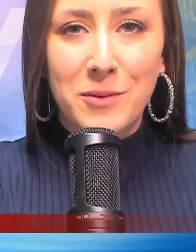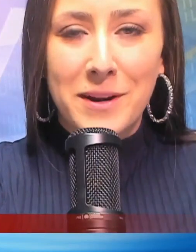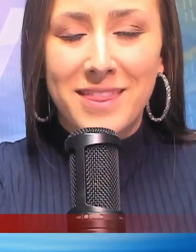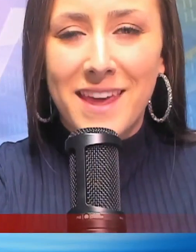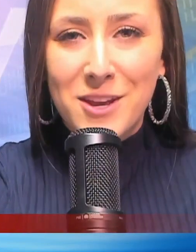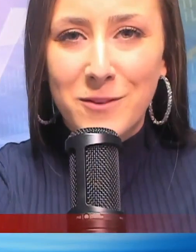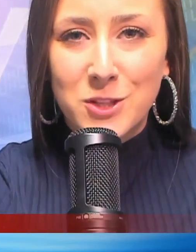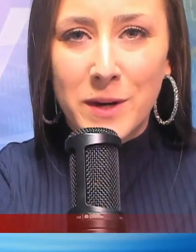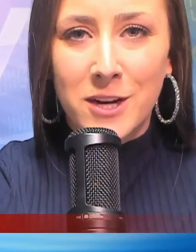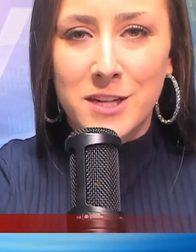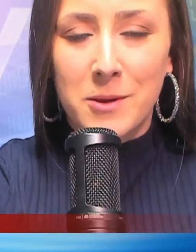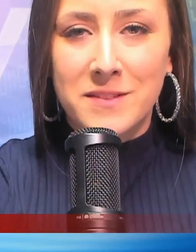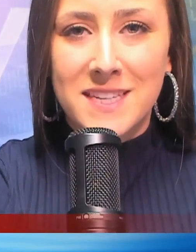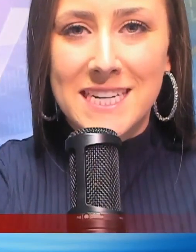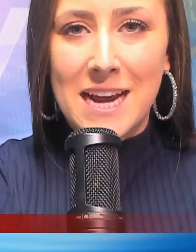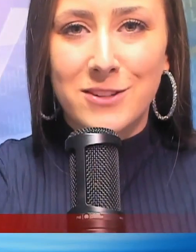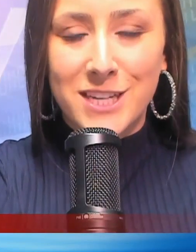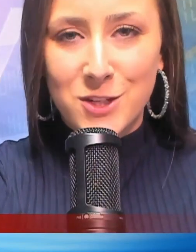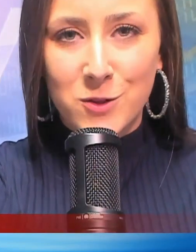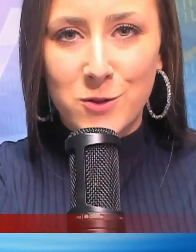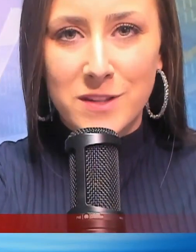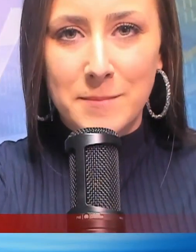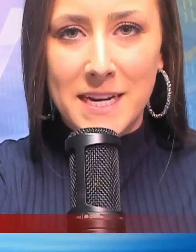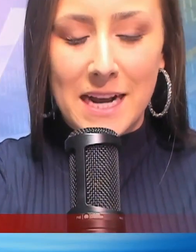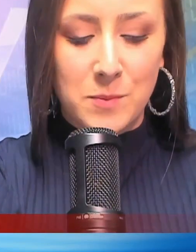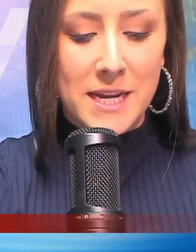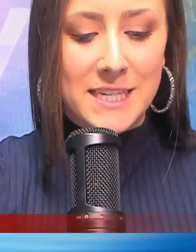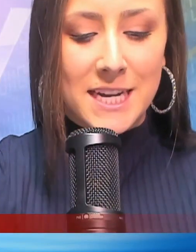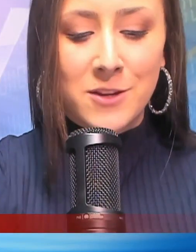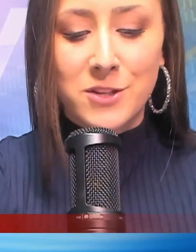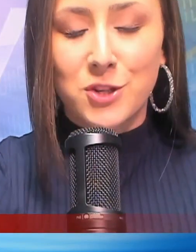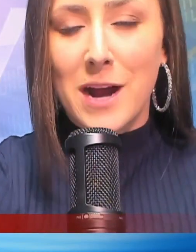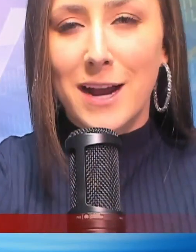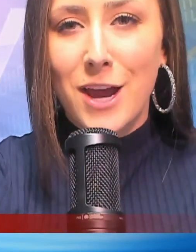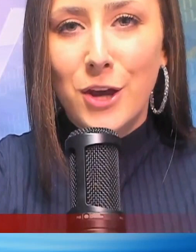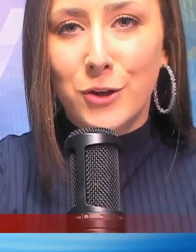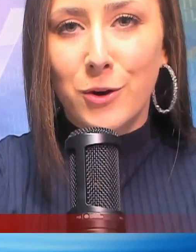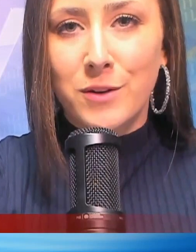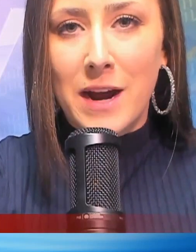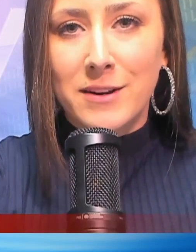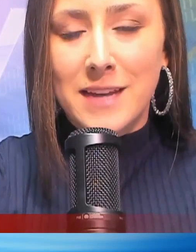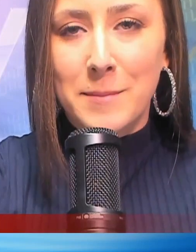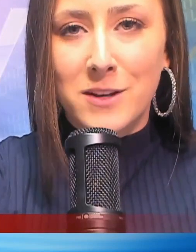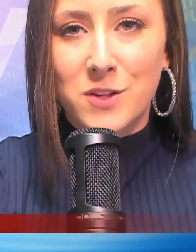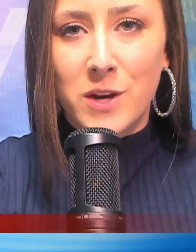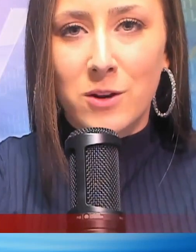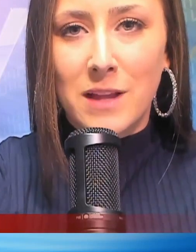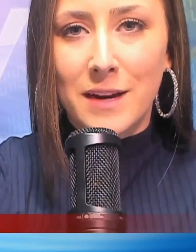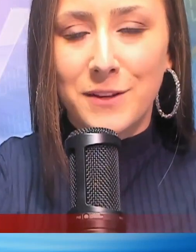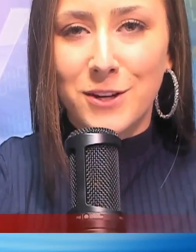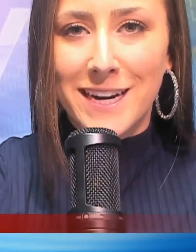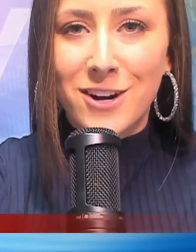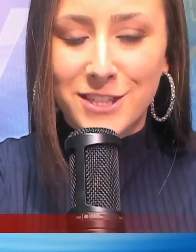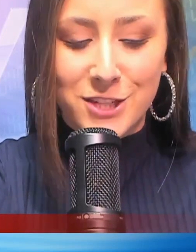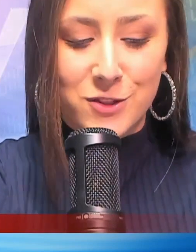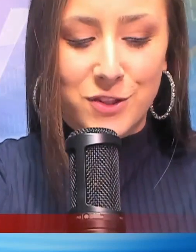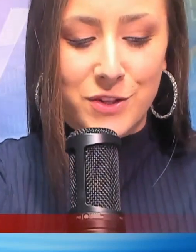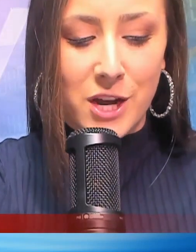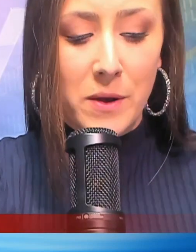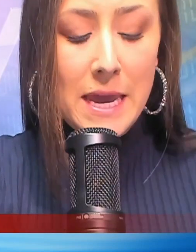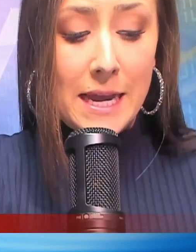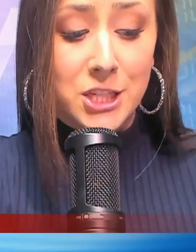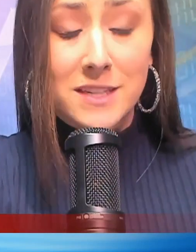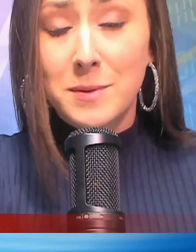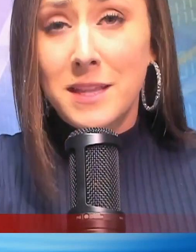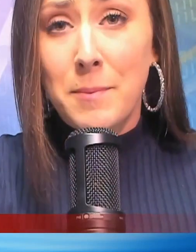Good afternoon, everyone, and thank you for joining our WNCT Now digital news update as we continue to track the coronavirus. I'm Kelsey O'Donnell live here in our digital